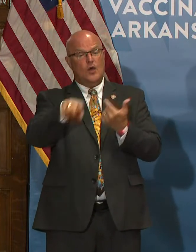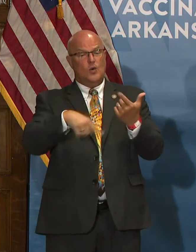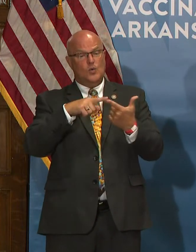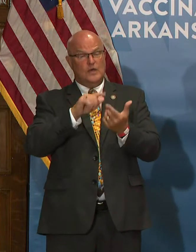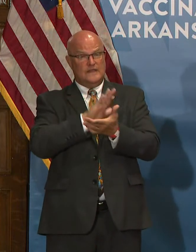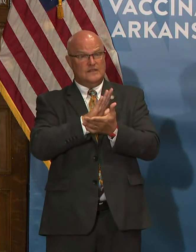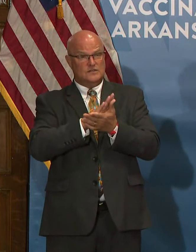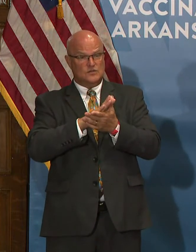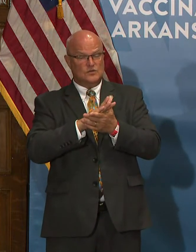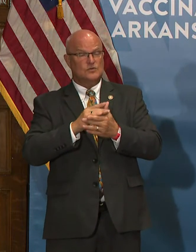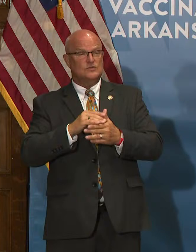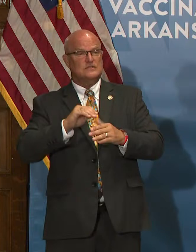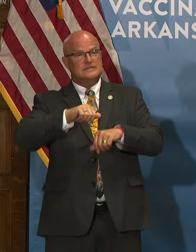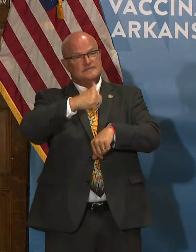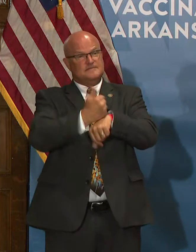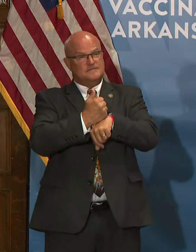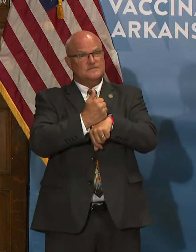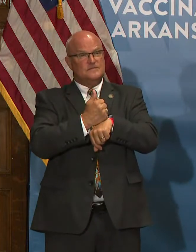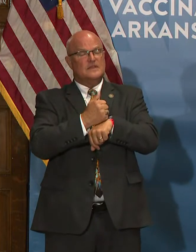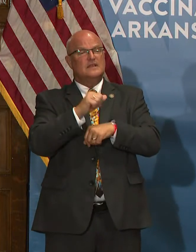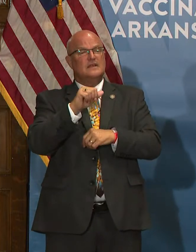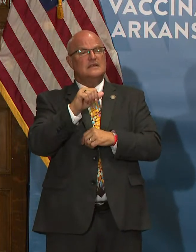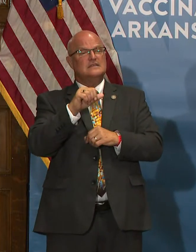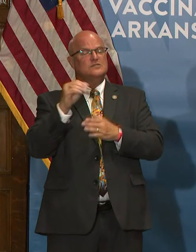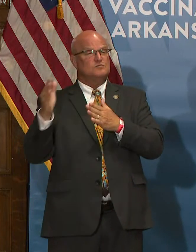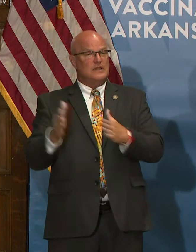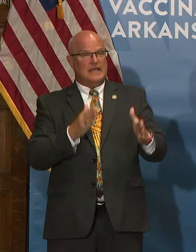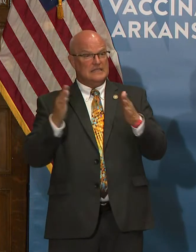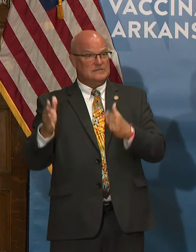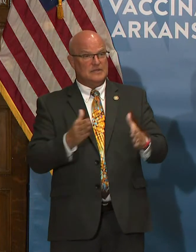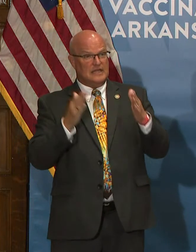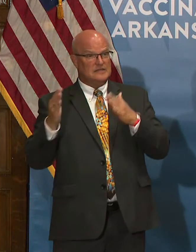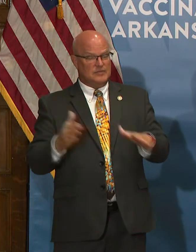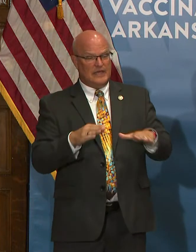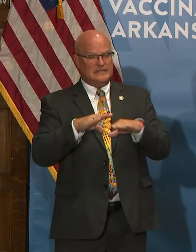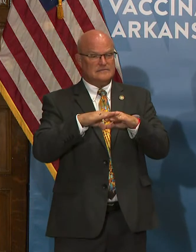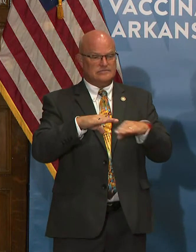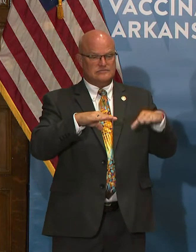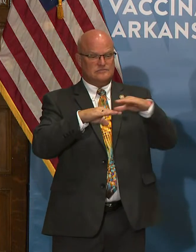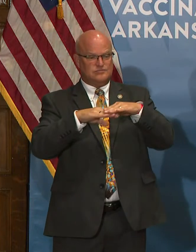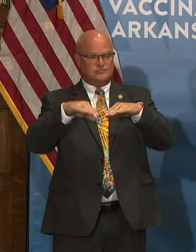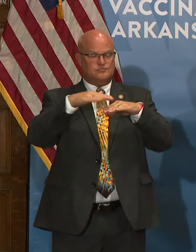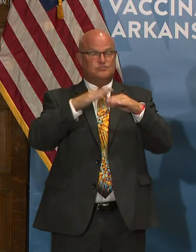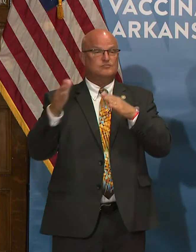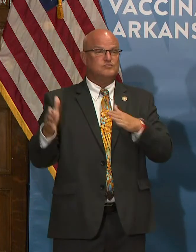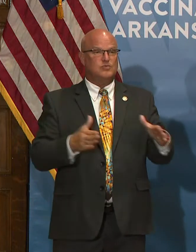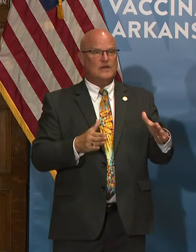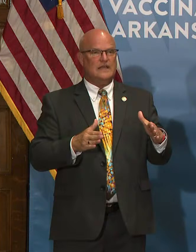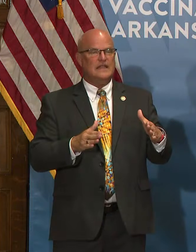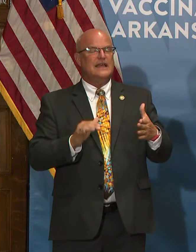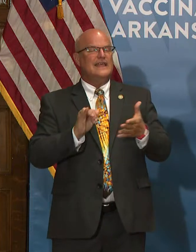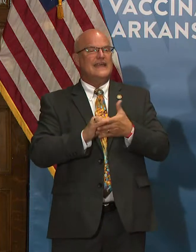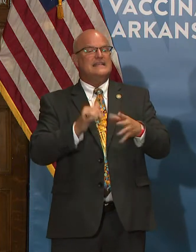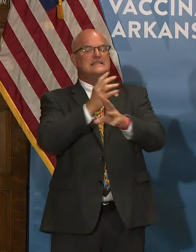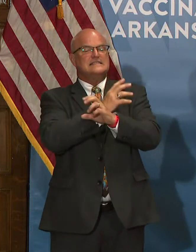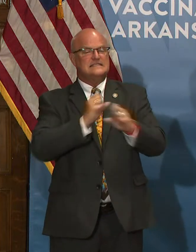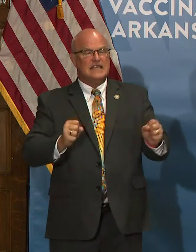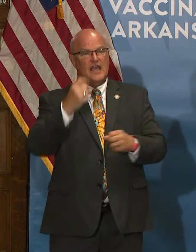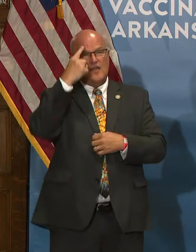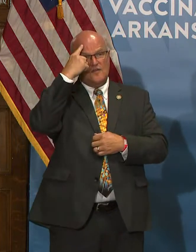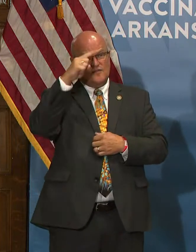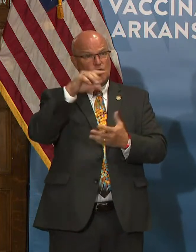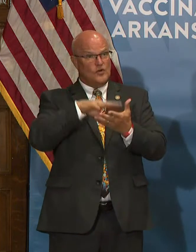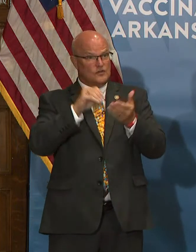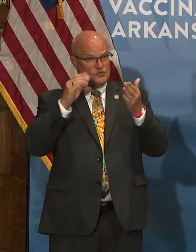schools implement layers of mitigation strategies, that is what is safest for students and also